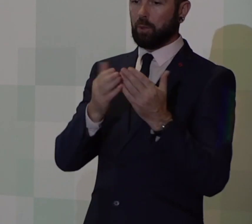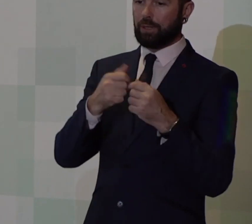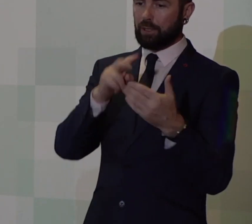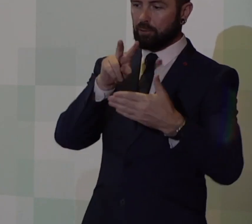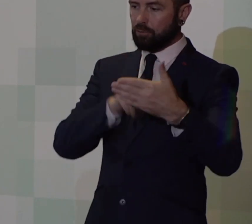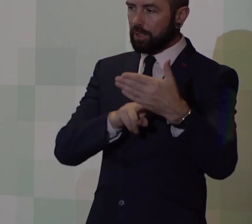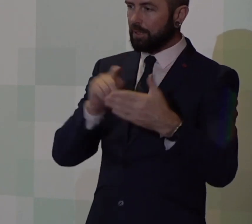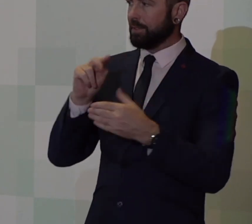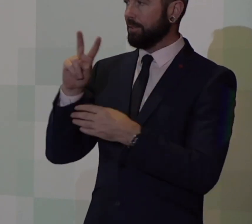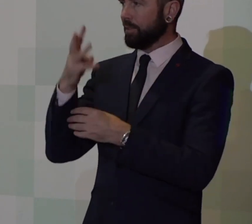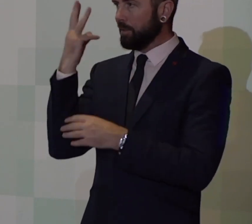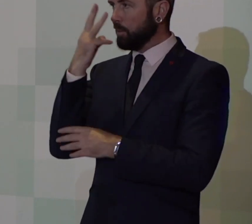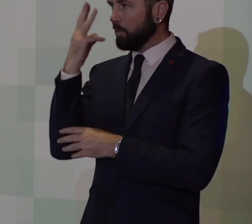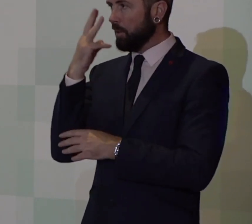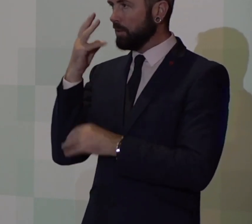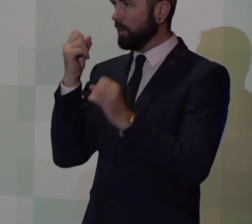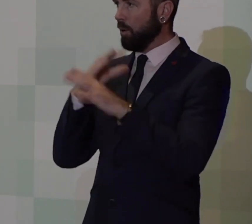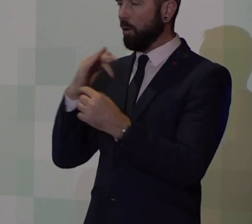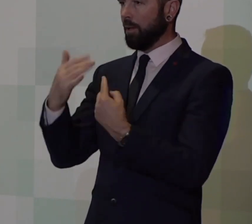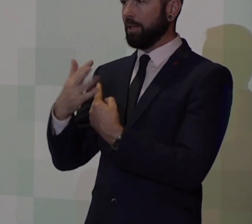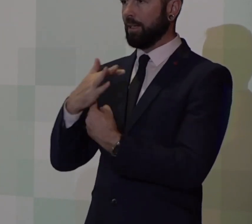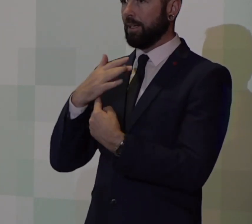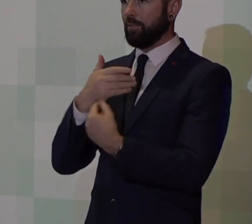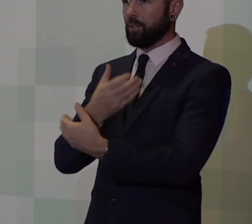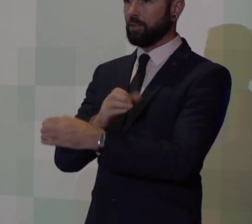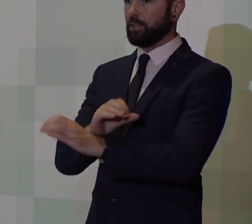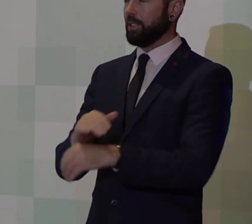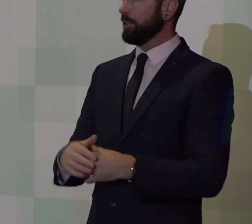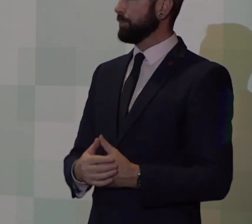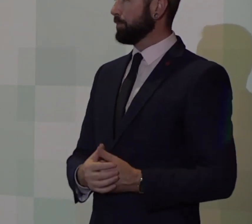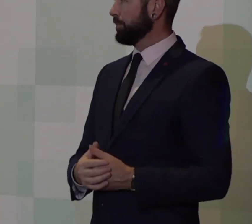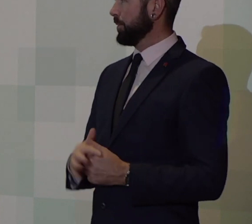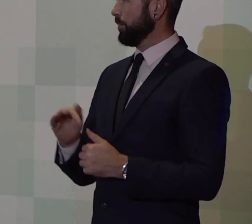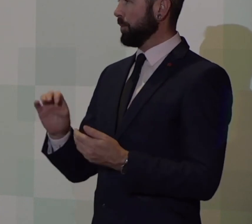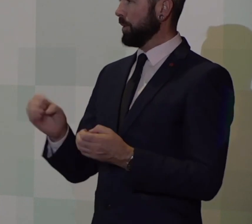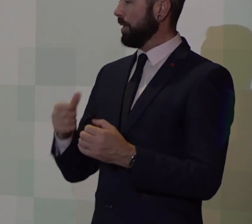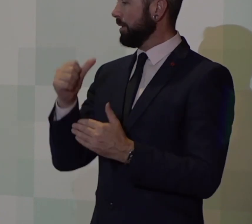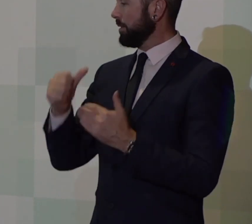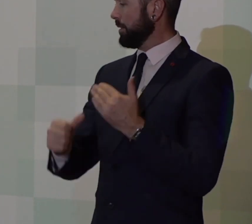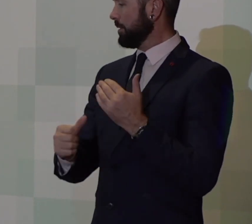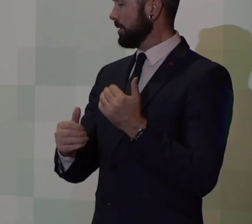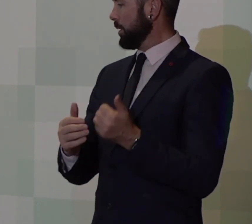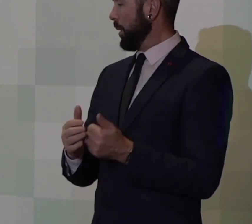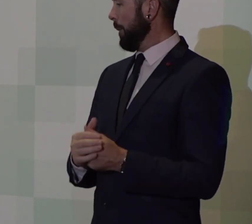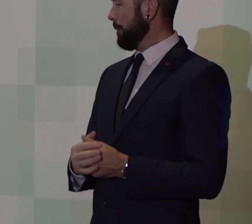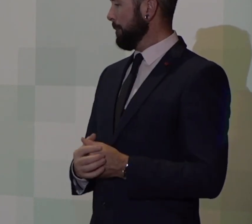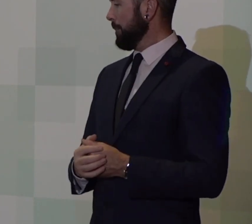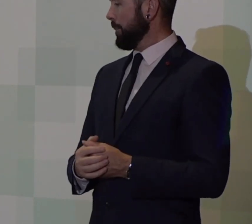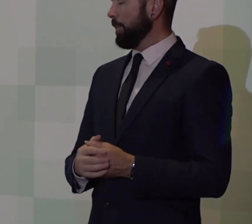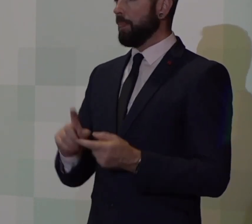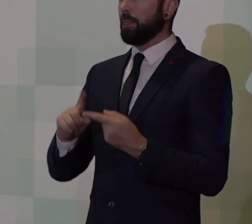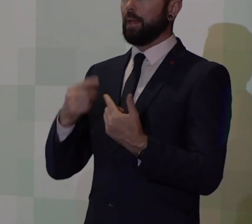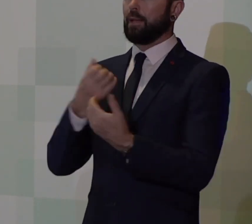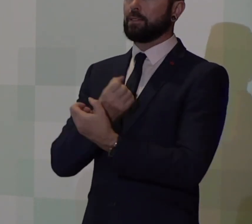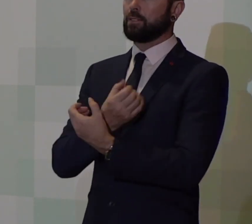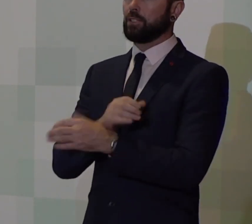read, the TV that they watch, all of these things will have an influence from early days. And children, of course,